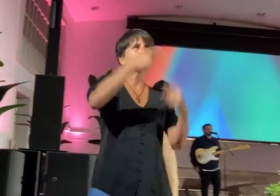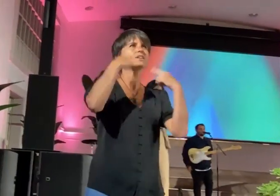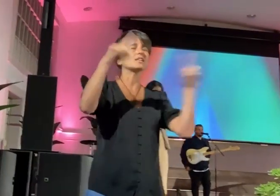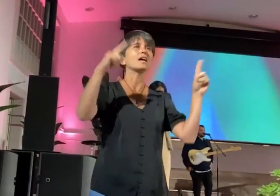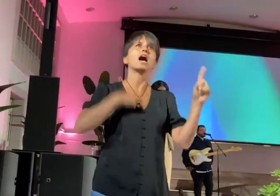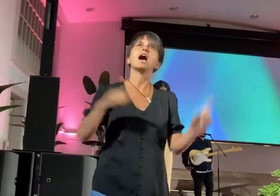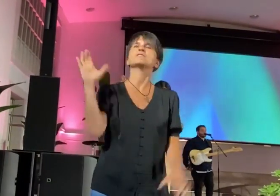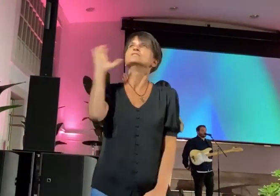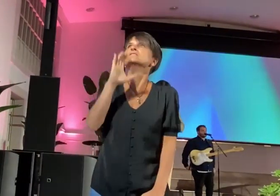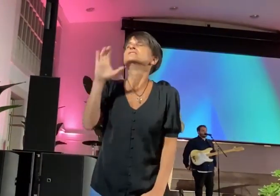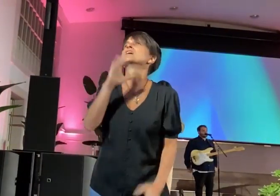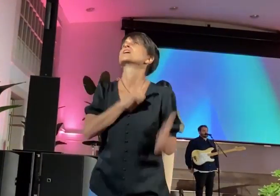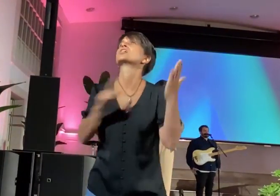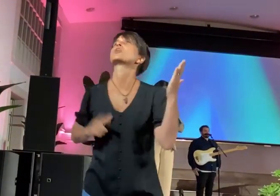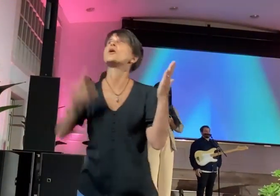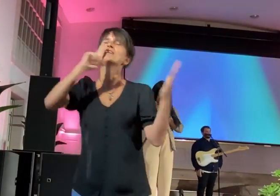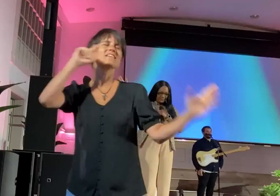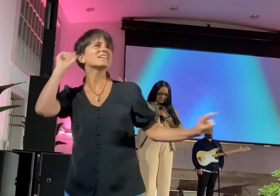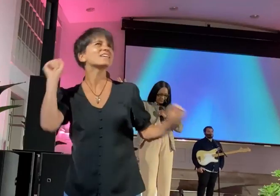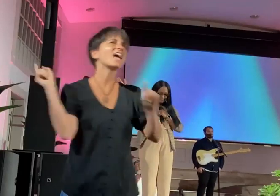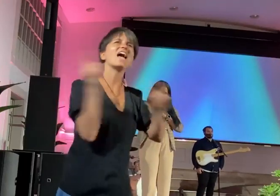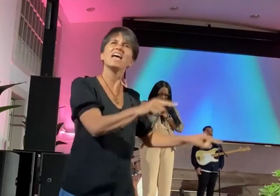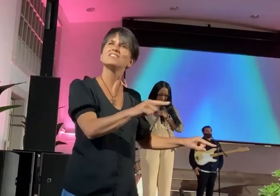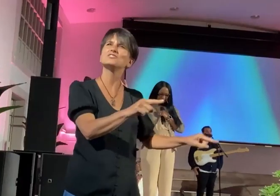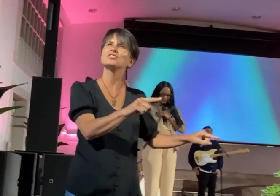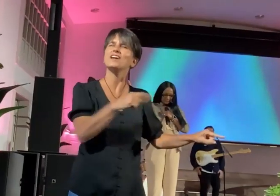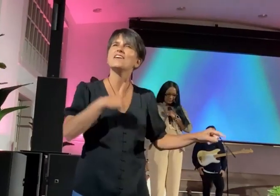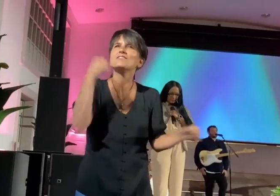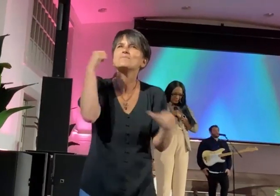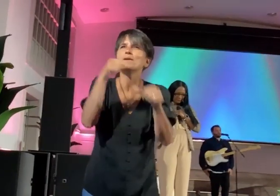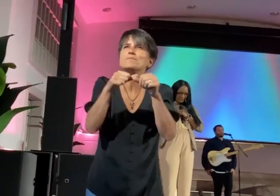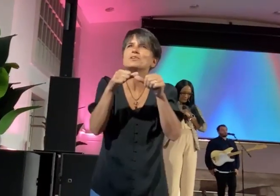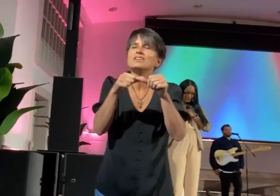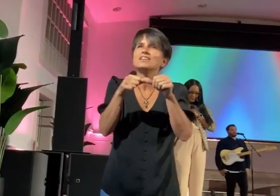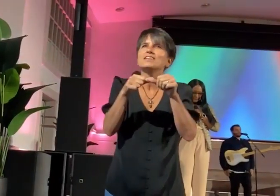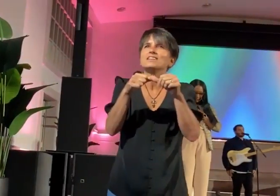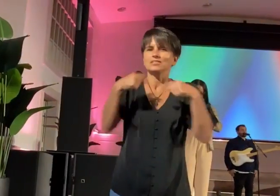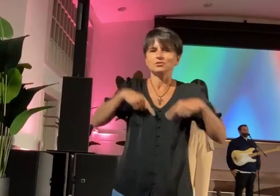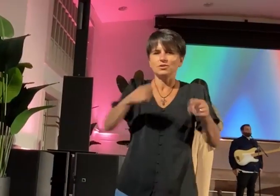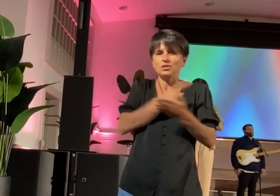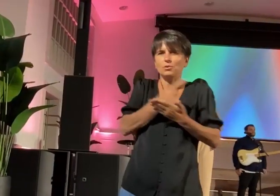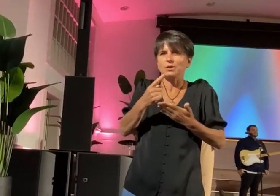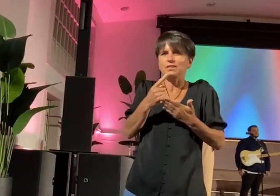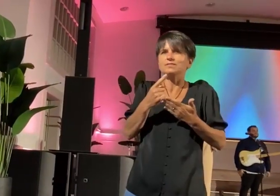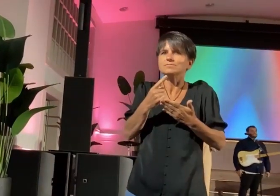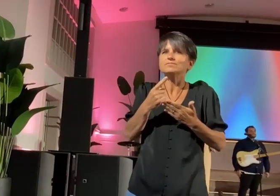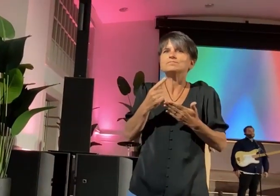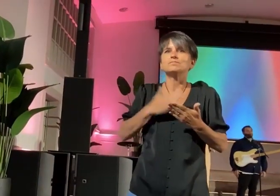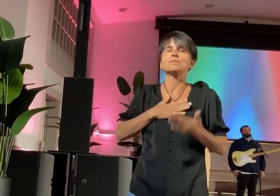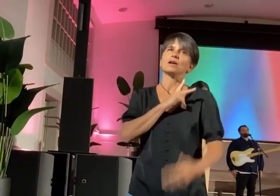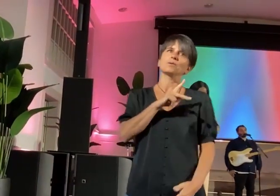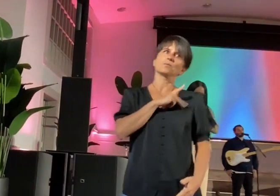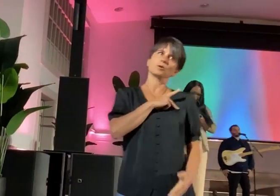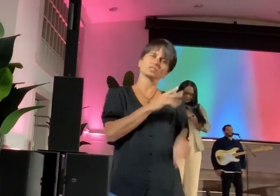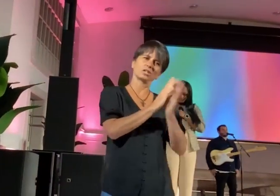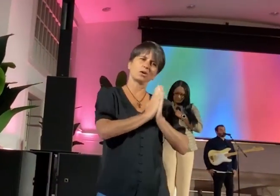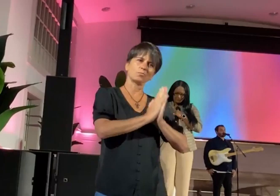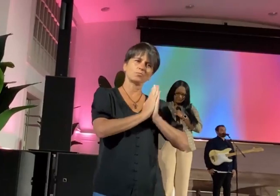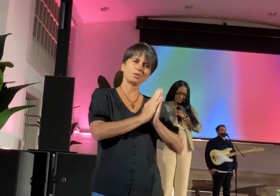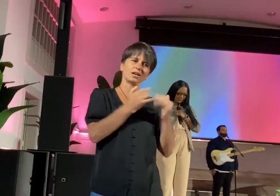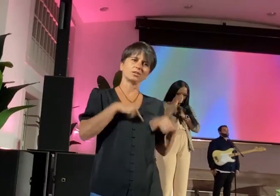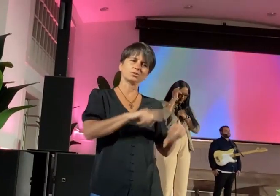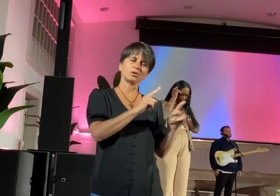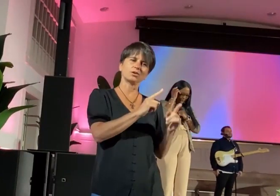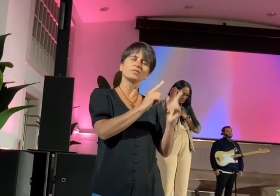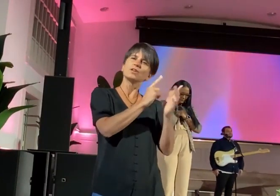I sought the Lord and he heard and he answered. I remember a time this week, my own personal time of prayer